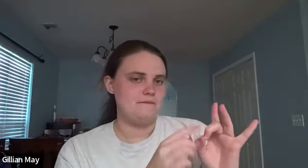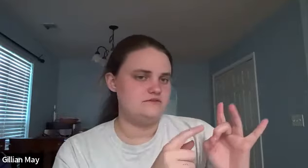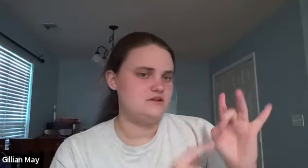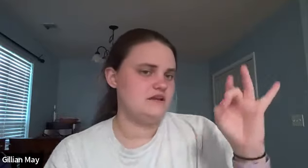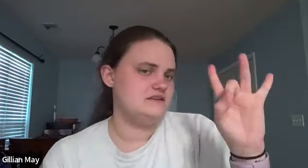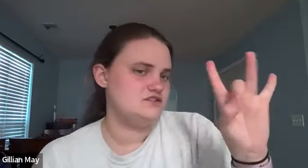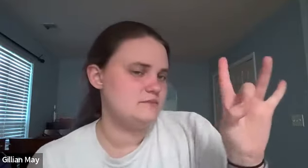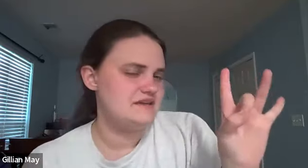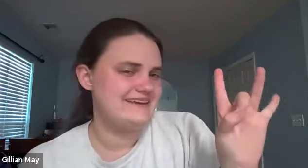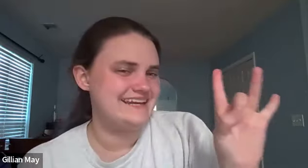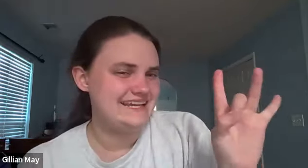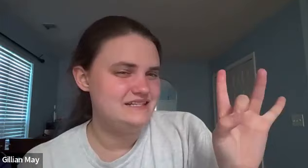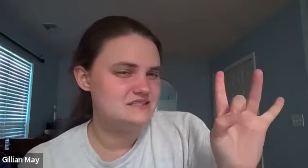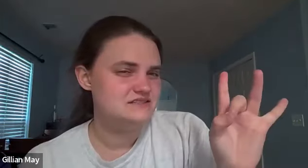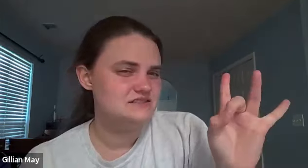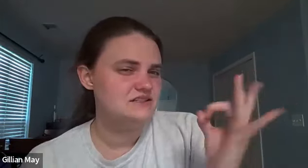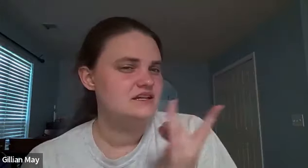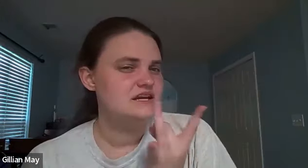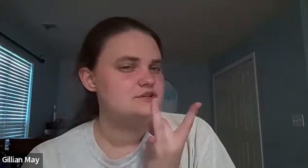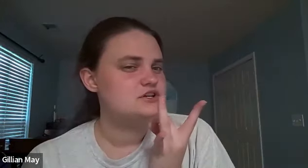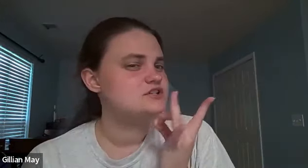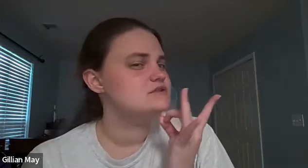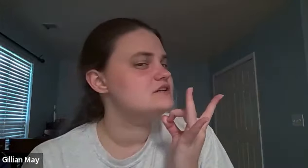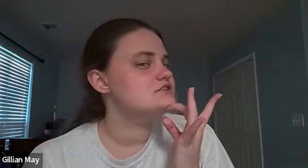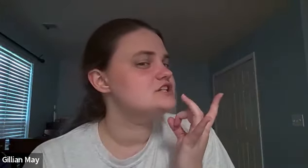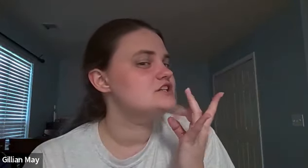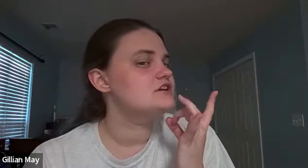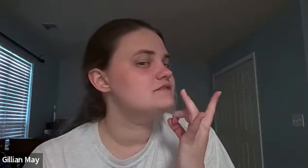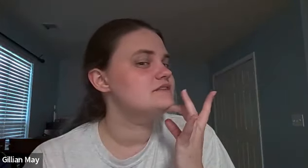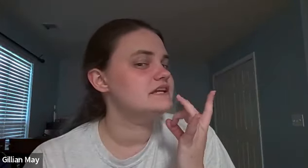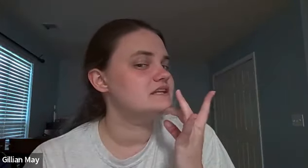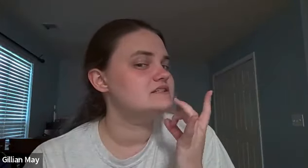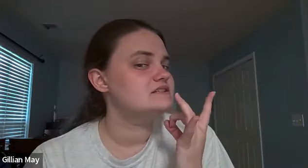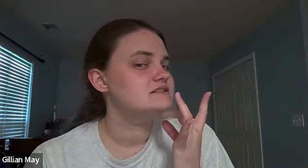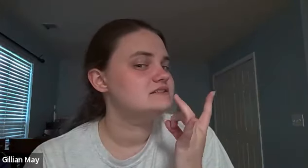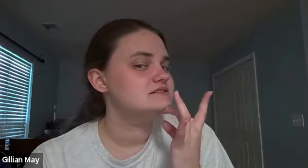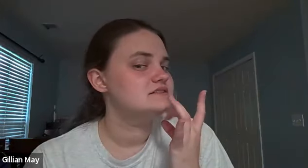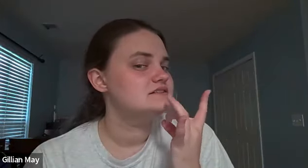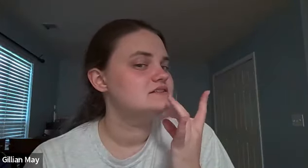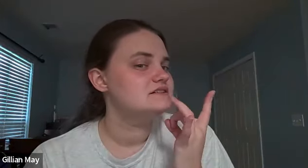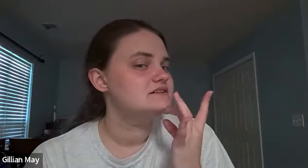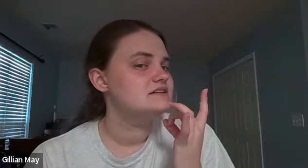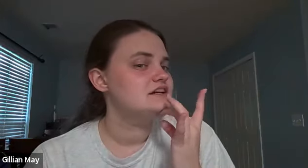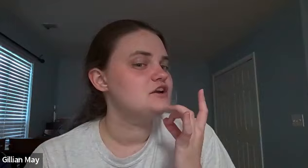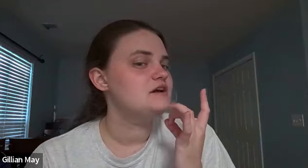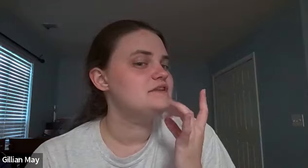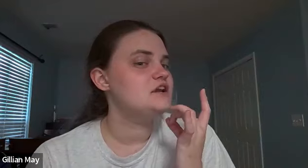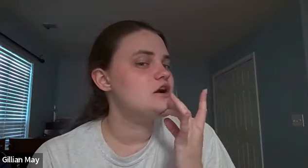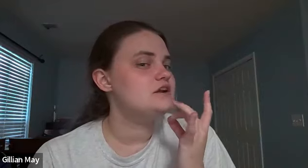middle finger again. So making like an 8. And what you're going to do is under your chin, you're going to flick it. And you're not flicking hard enough to